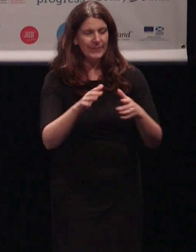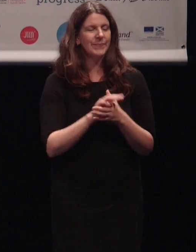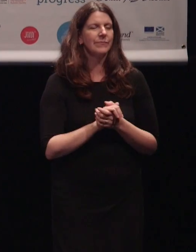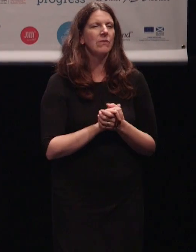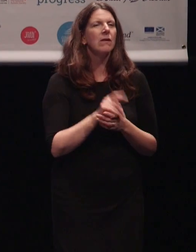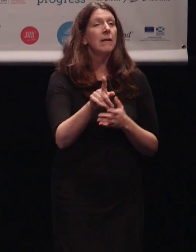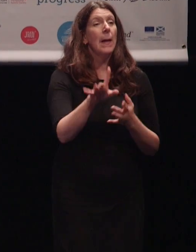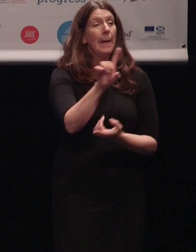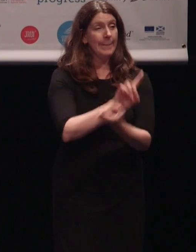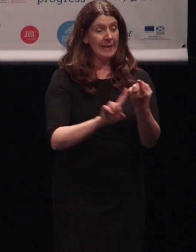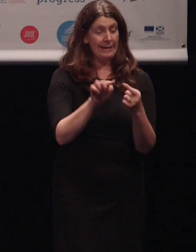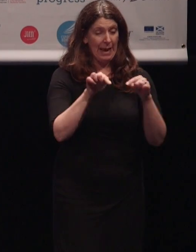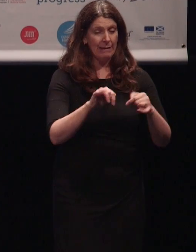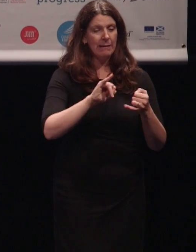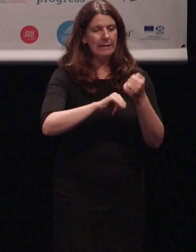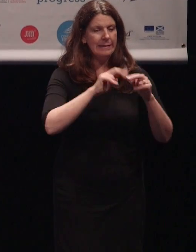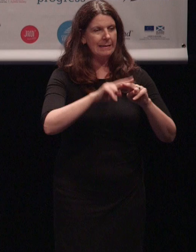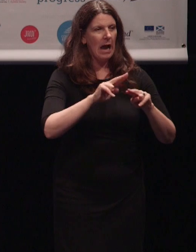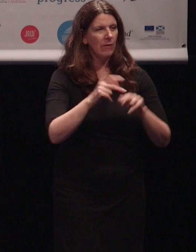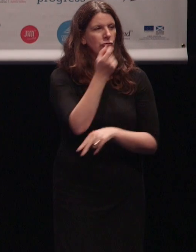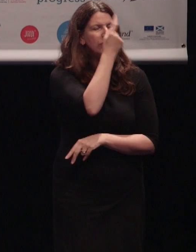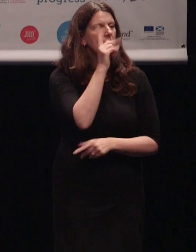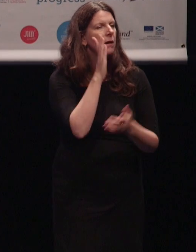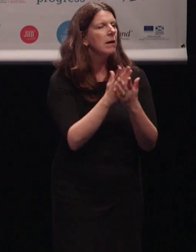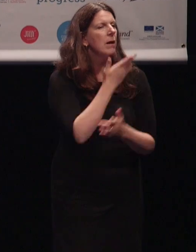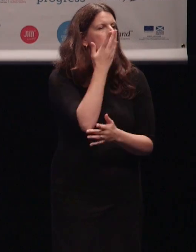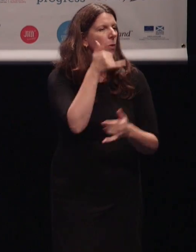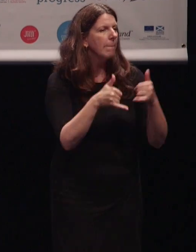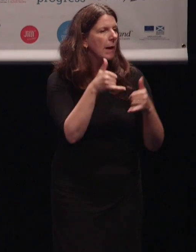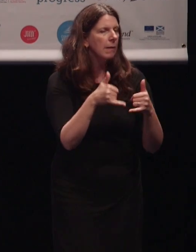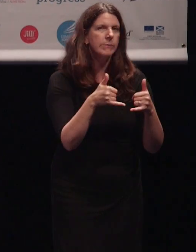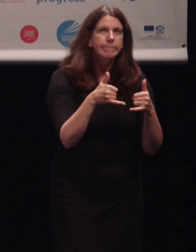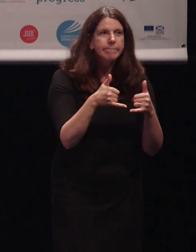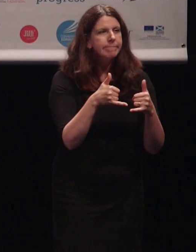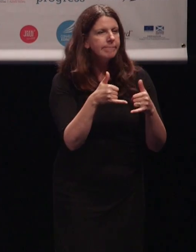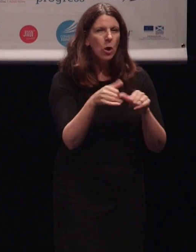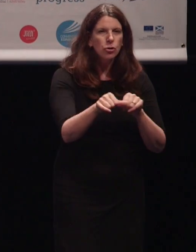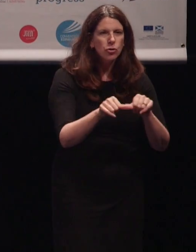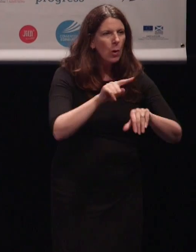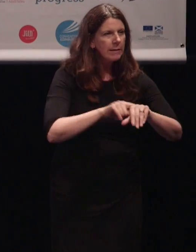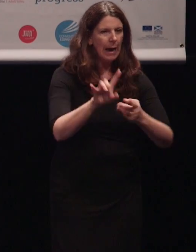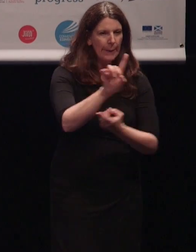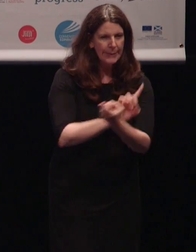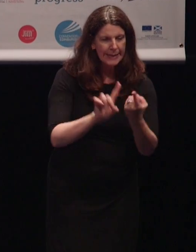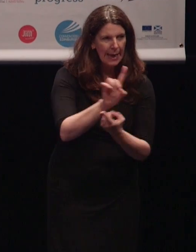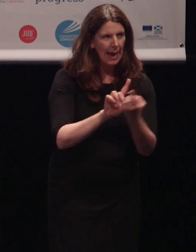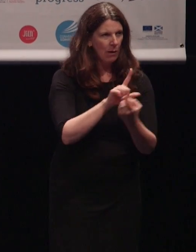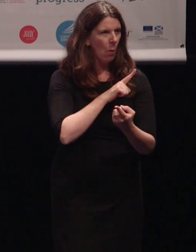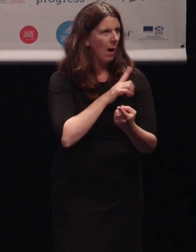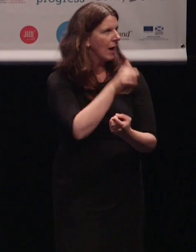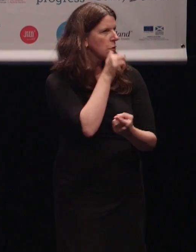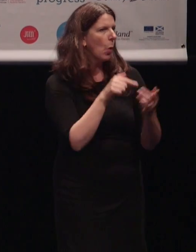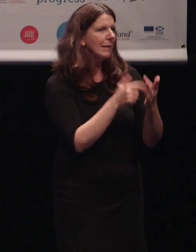meeting, the staff realized they were out of milk. And they only had a short time for the meeting, but the people who wanted milk in their